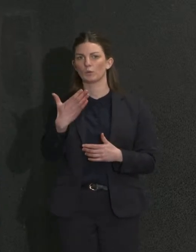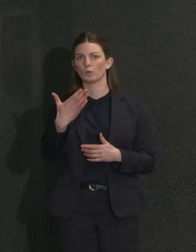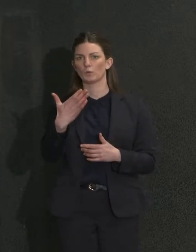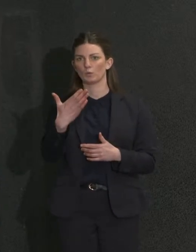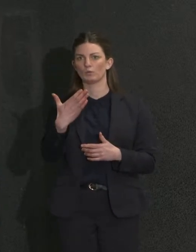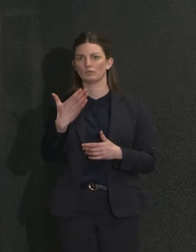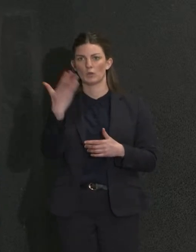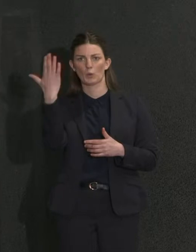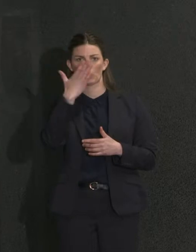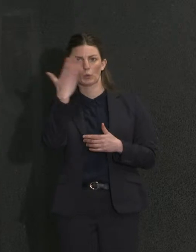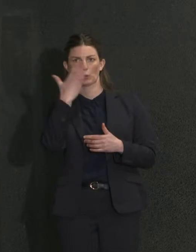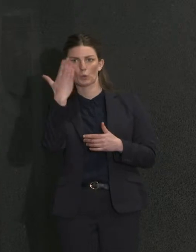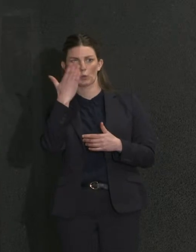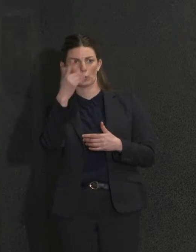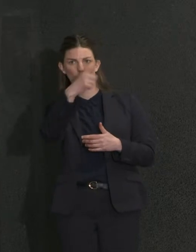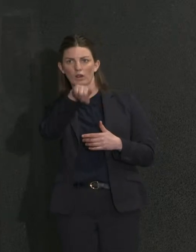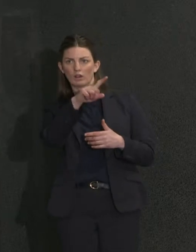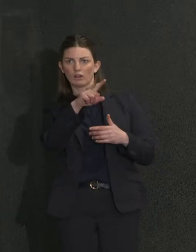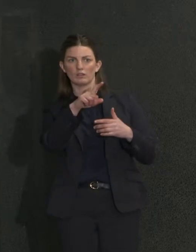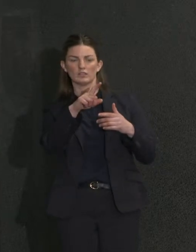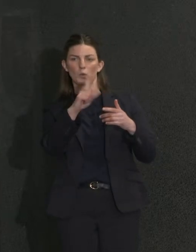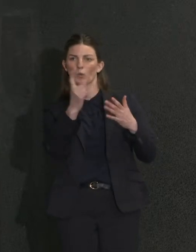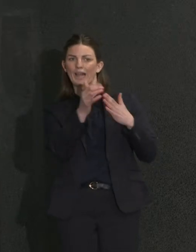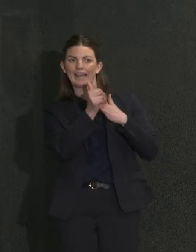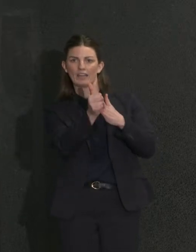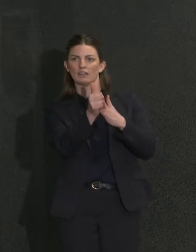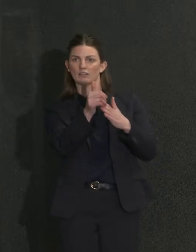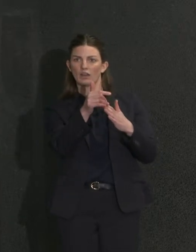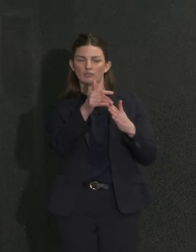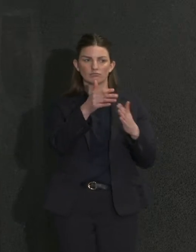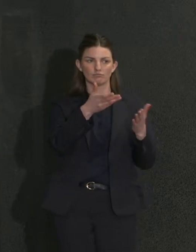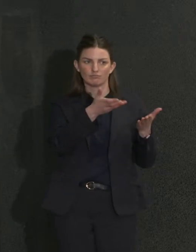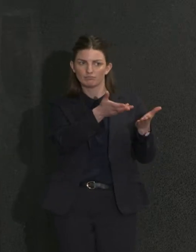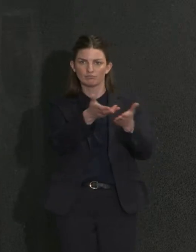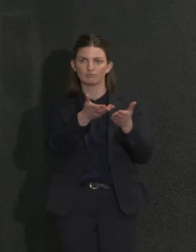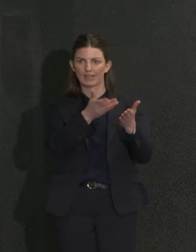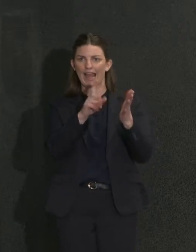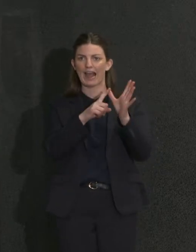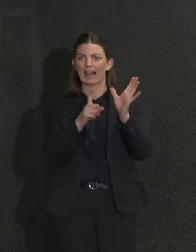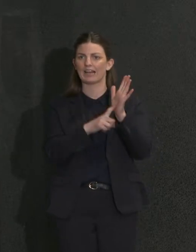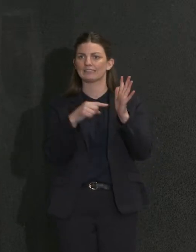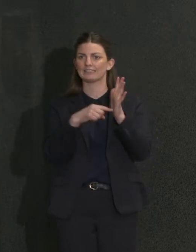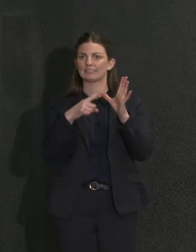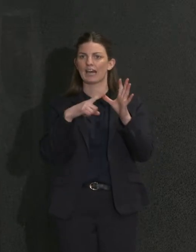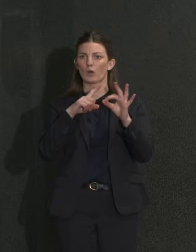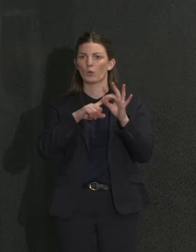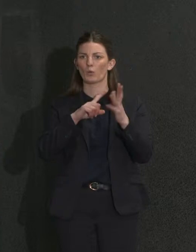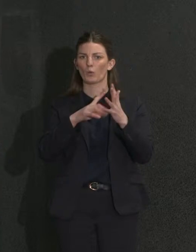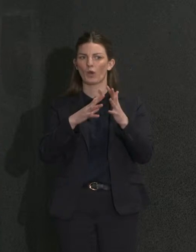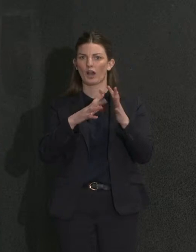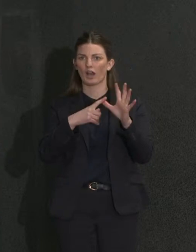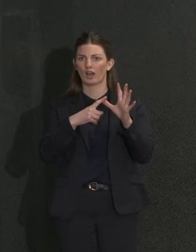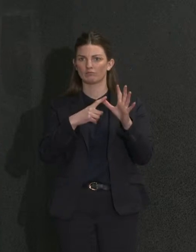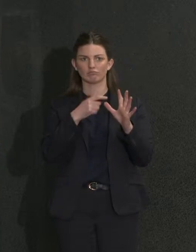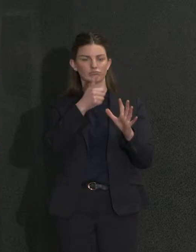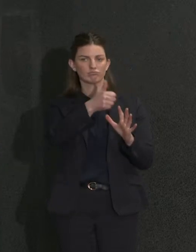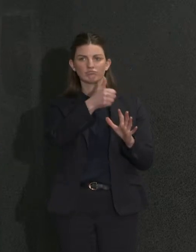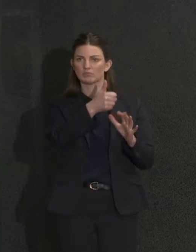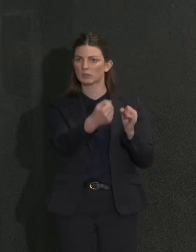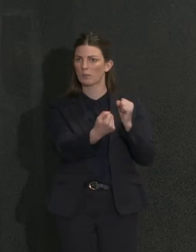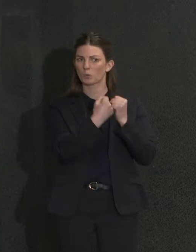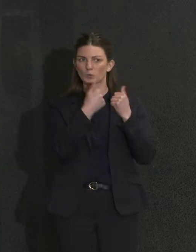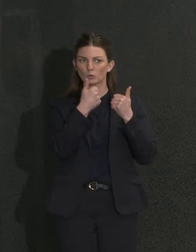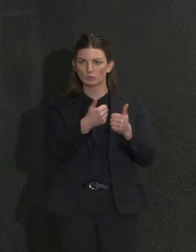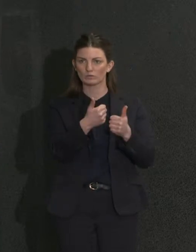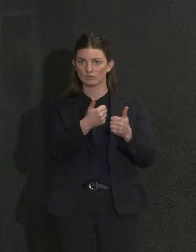school leadership at Altacco College and the entire school community for their active support. We've seen a very busy testing hub with